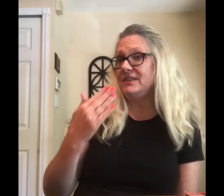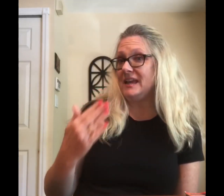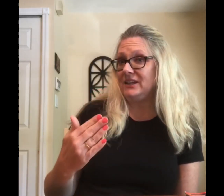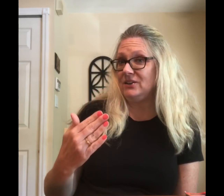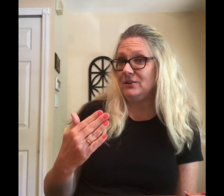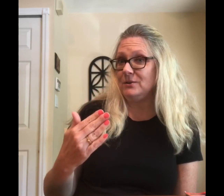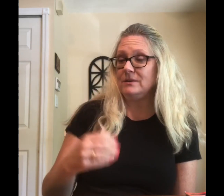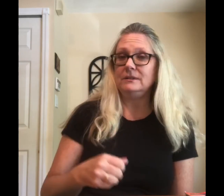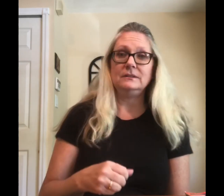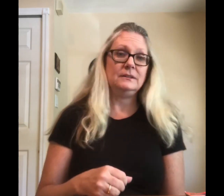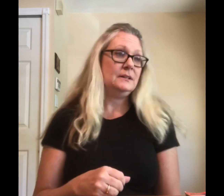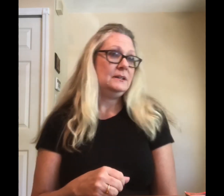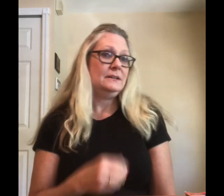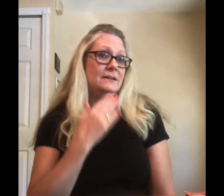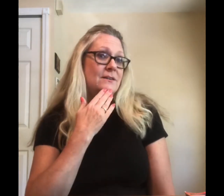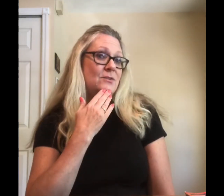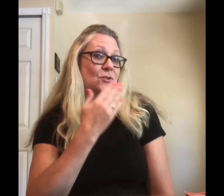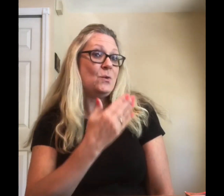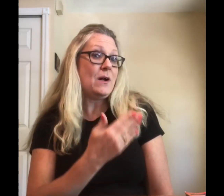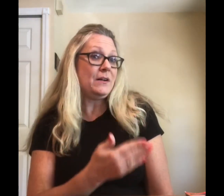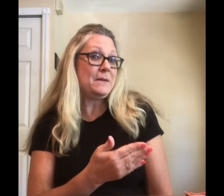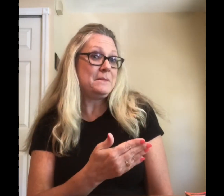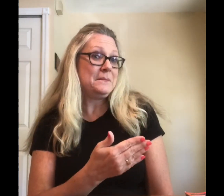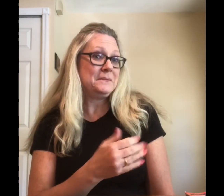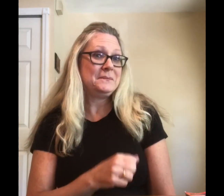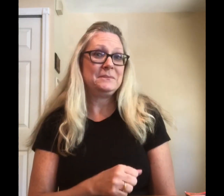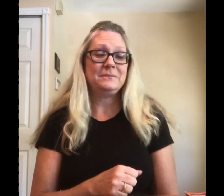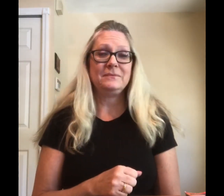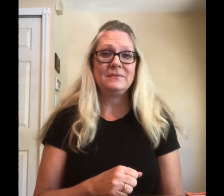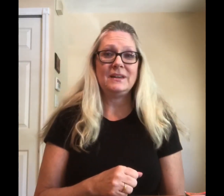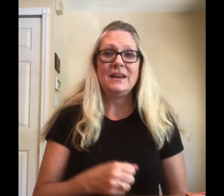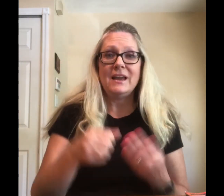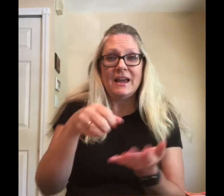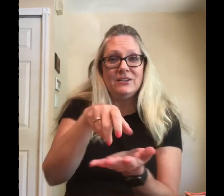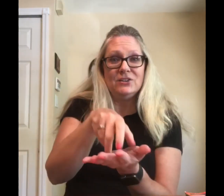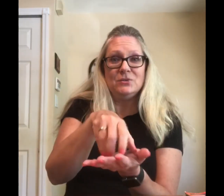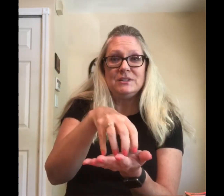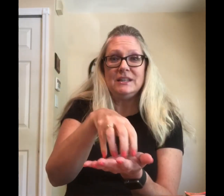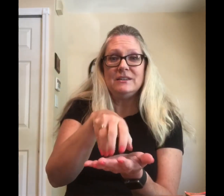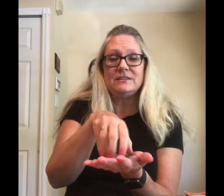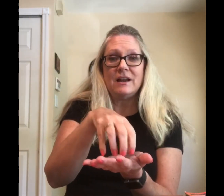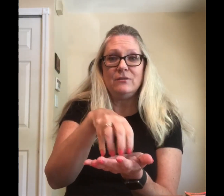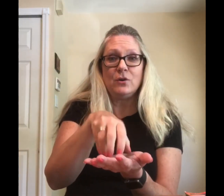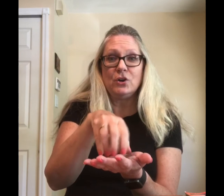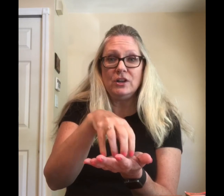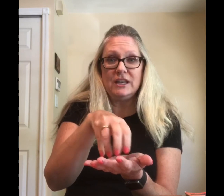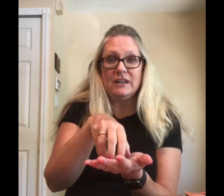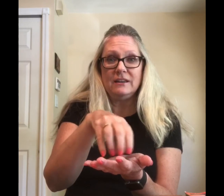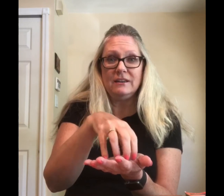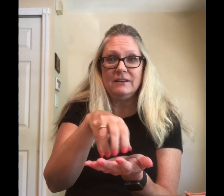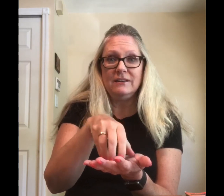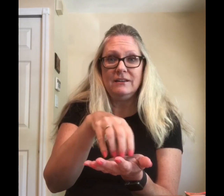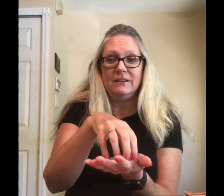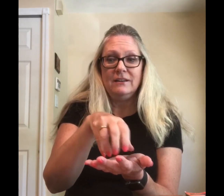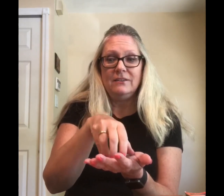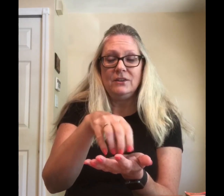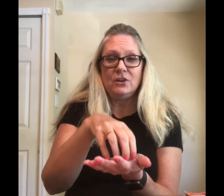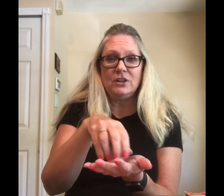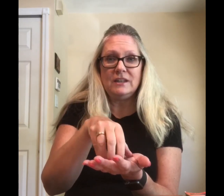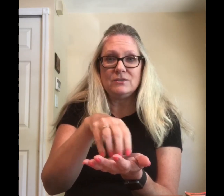Thank you. You're welcome. And did you see the sign for cookie? The cookie's right